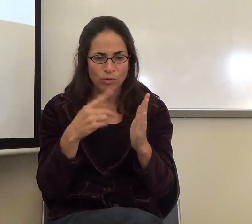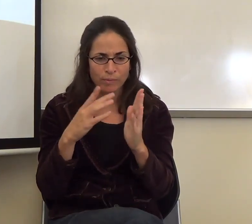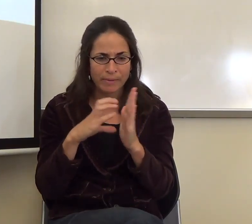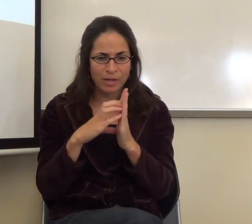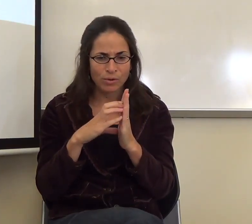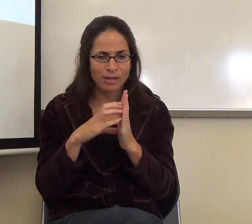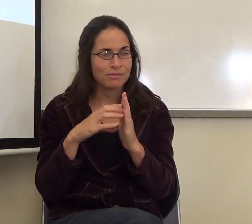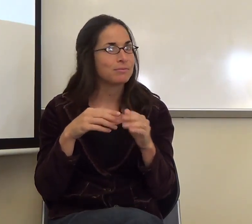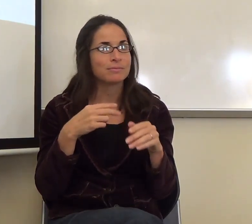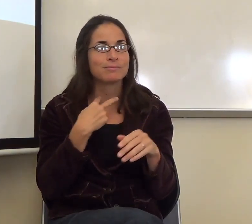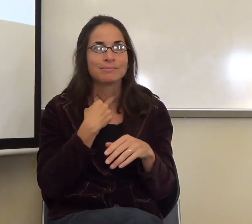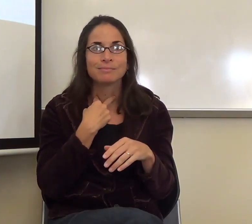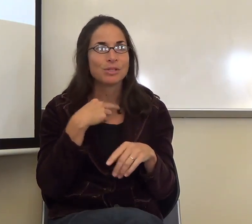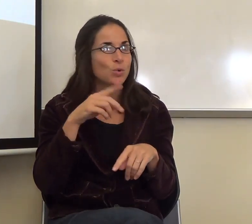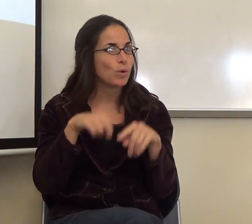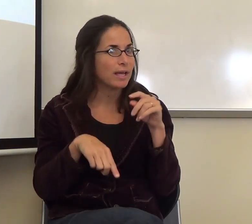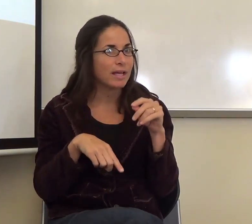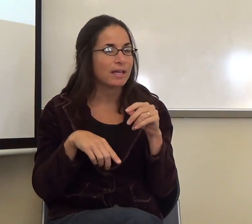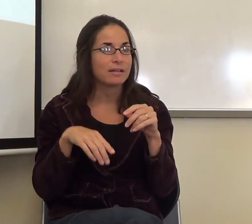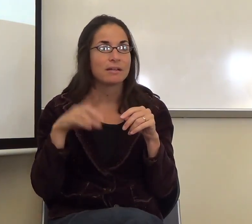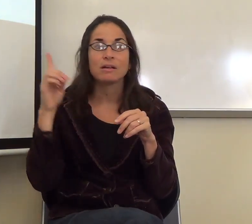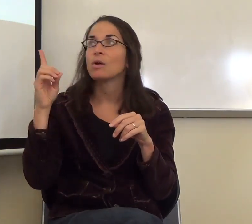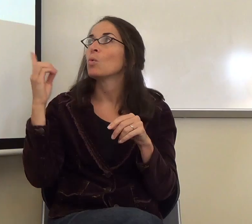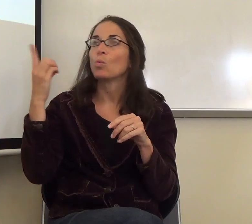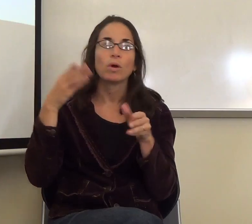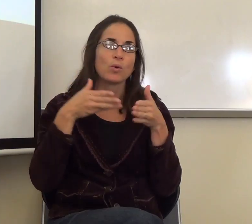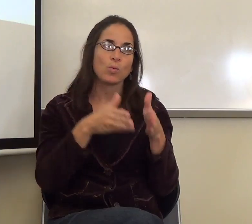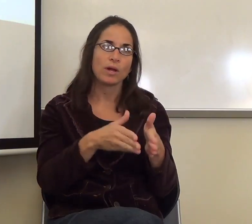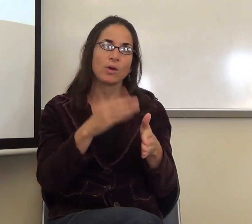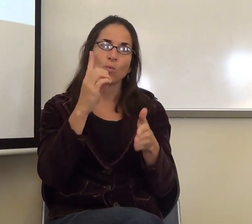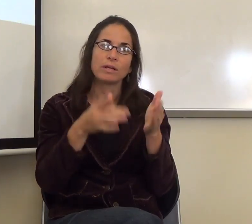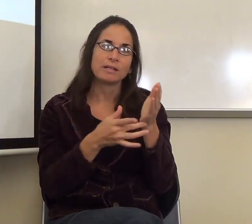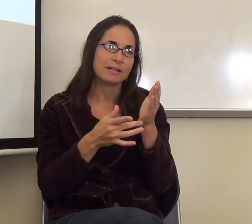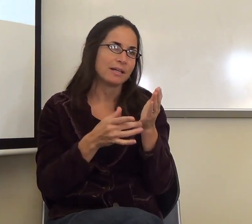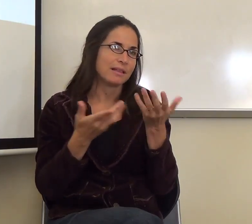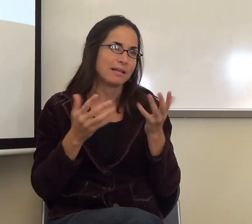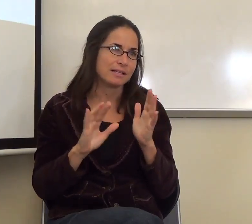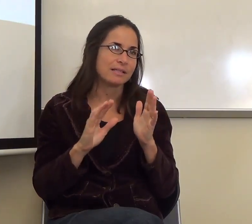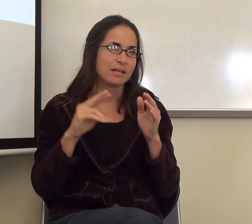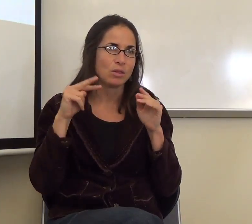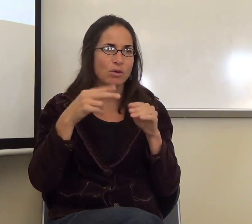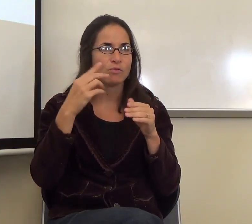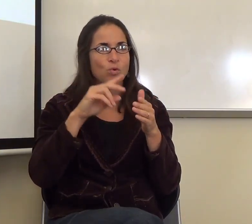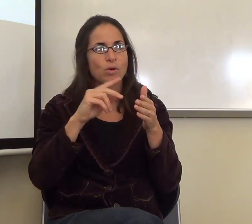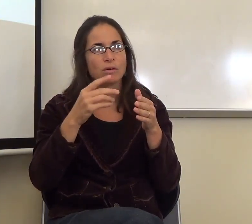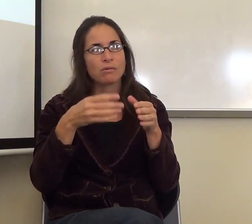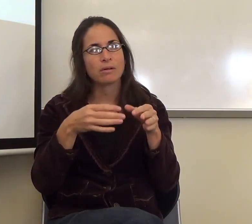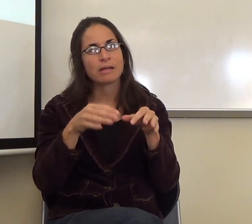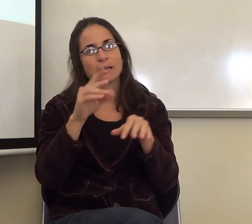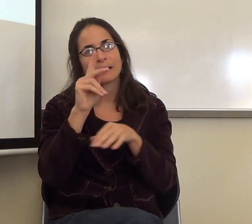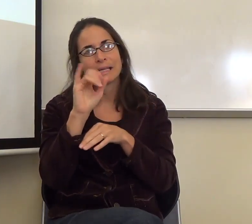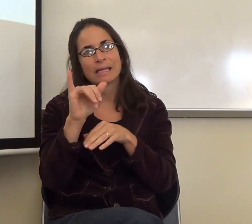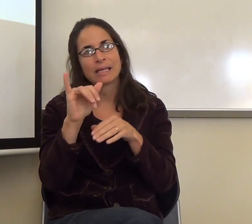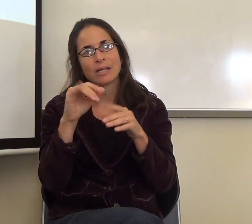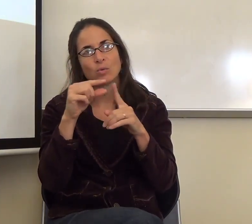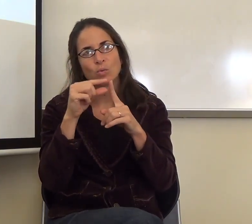one strategy, looking for these key words, and you have that list of key words. That's one strategy. If